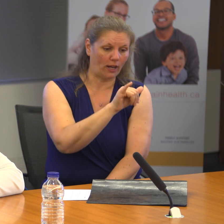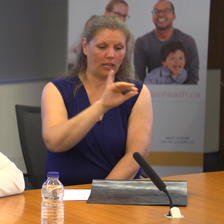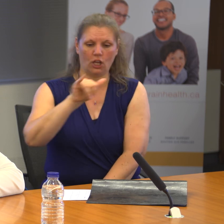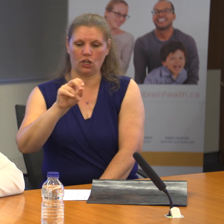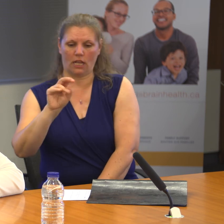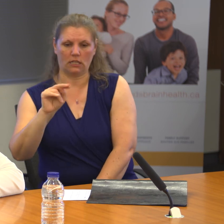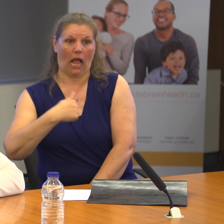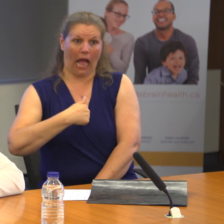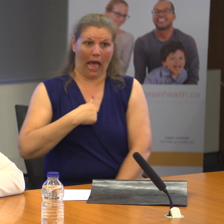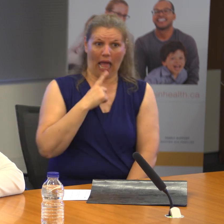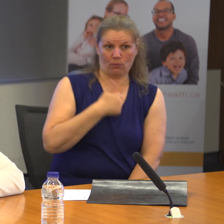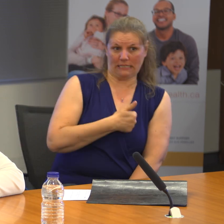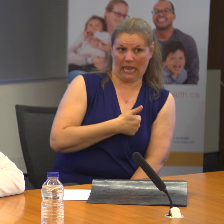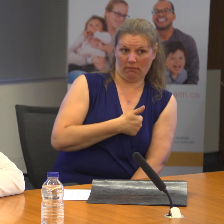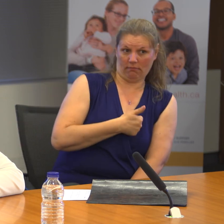was 10.